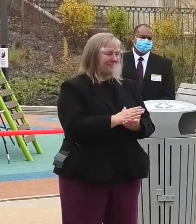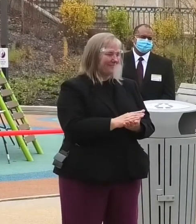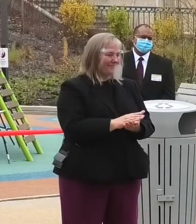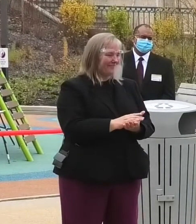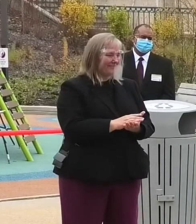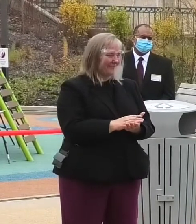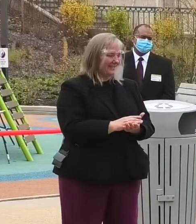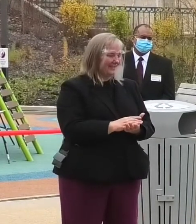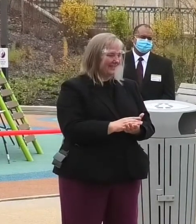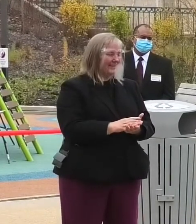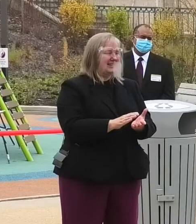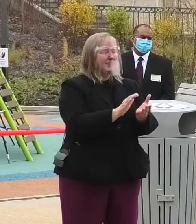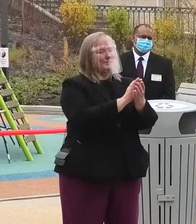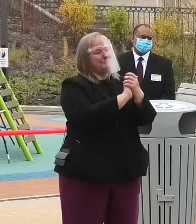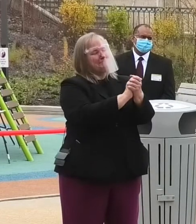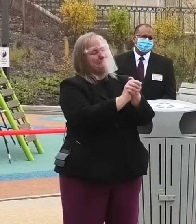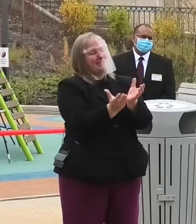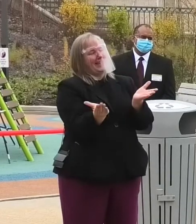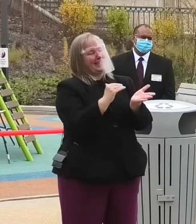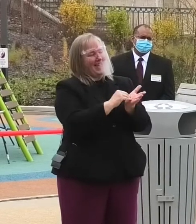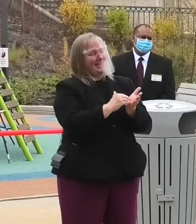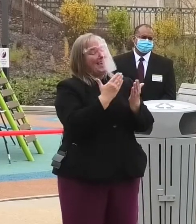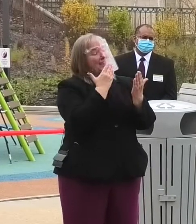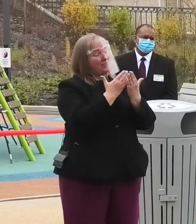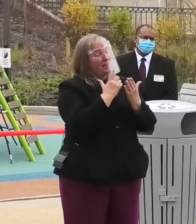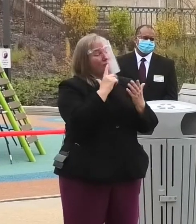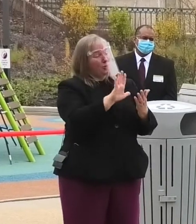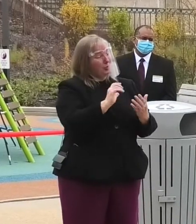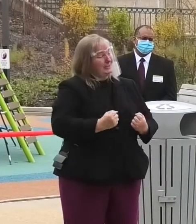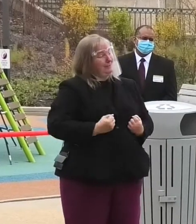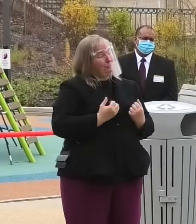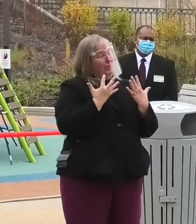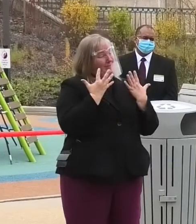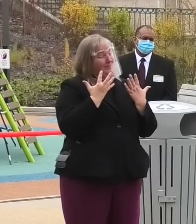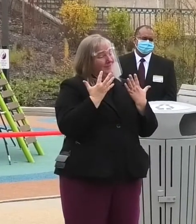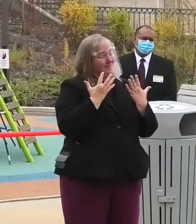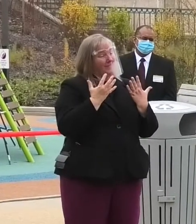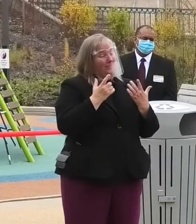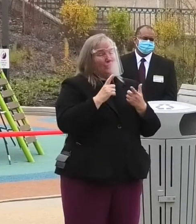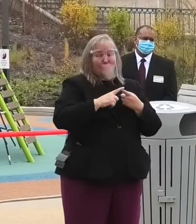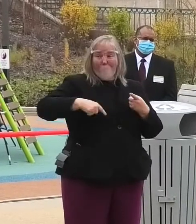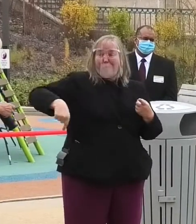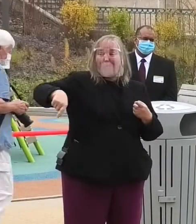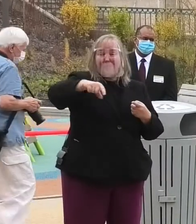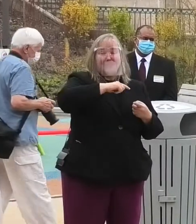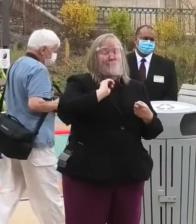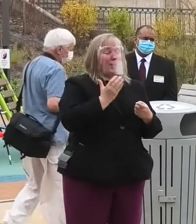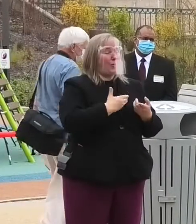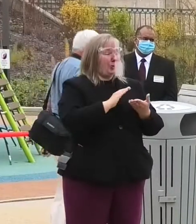So congratulations again. Thank you for the inspiration that you are to all of us and our community.